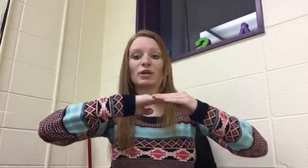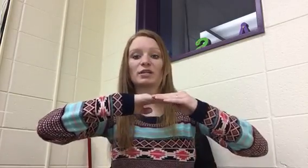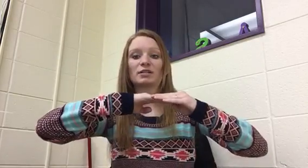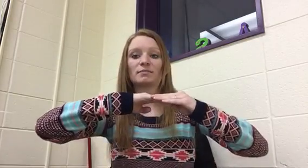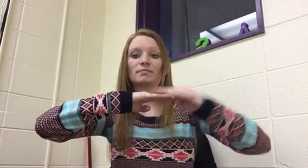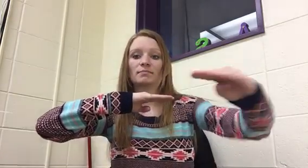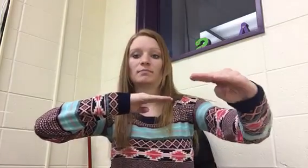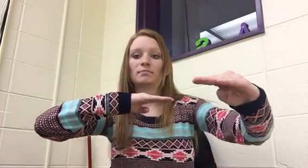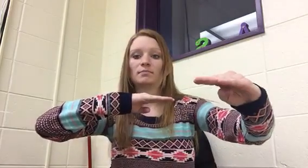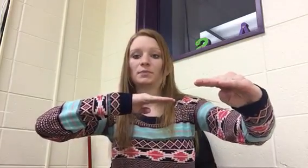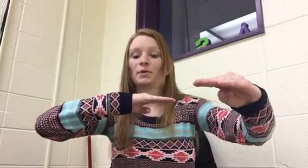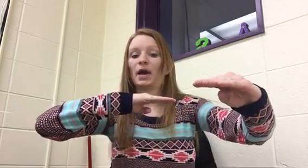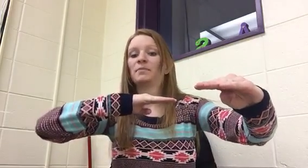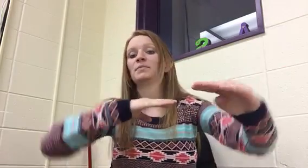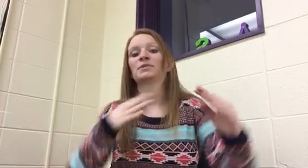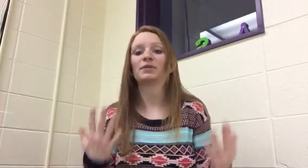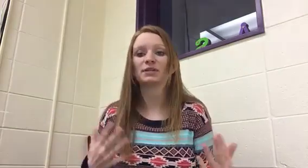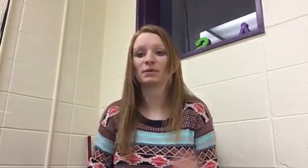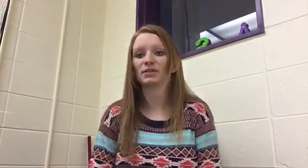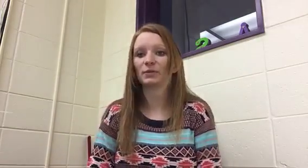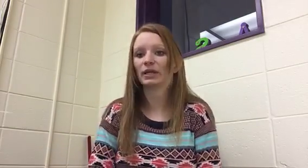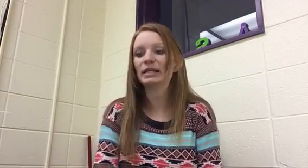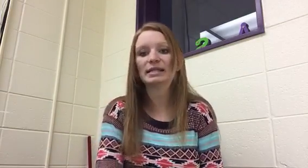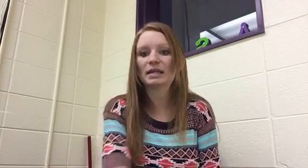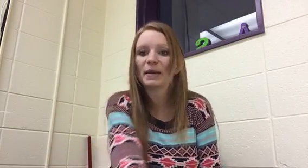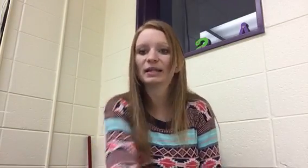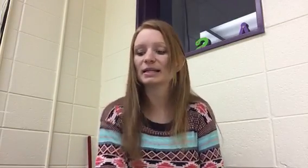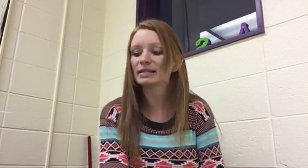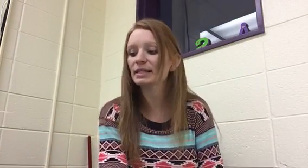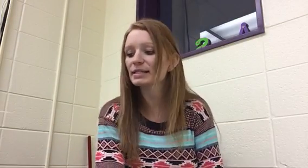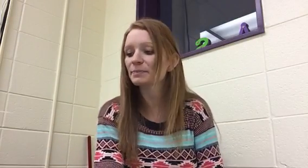straight. Okay, so these ones are really easy. They make a lot of sense.